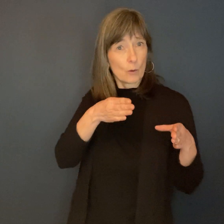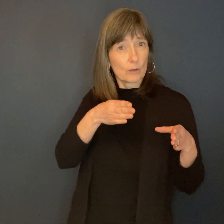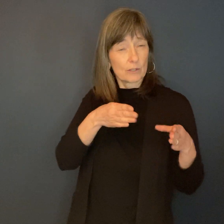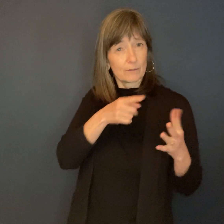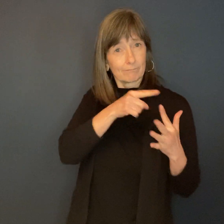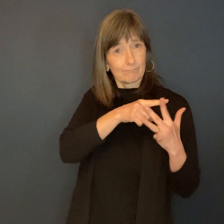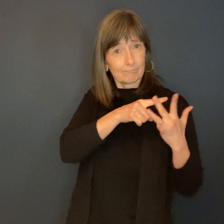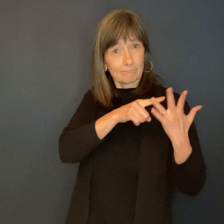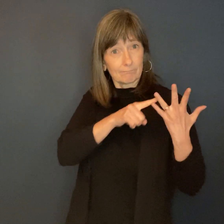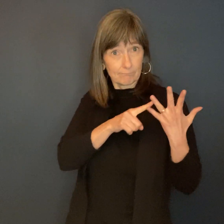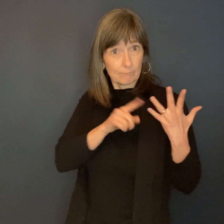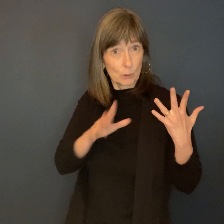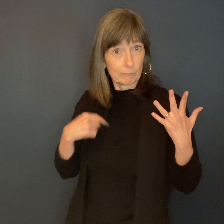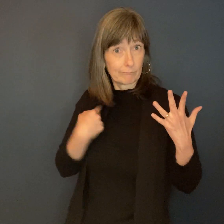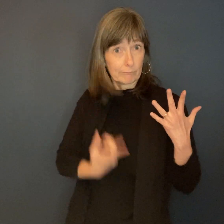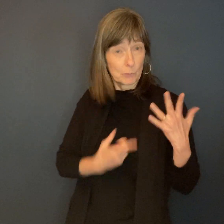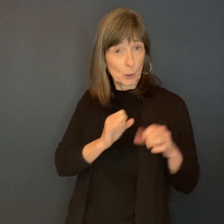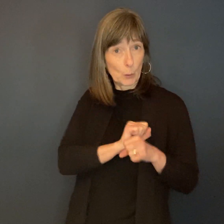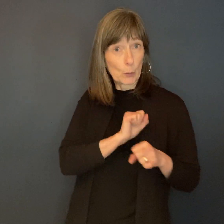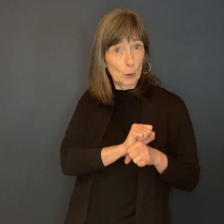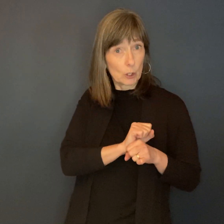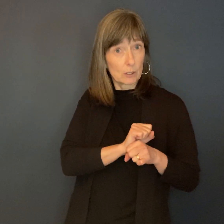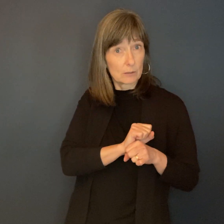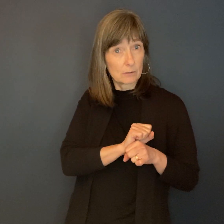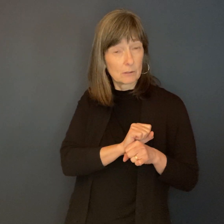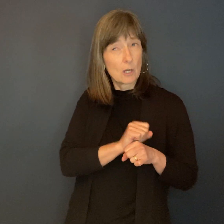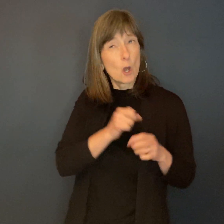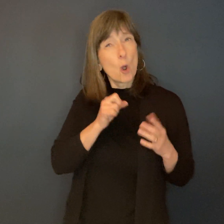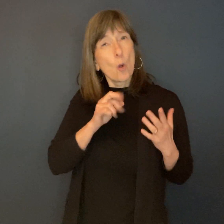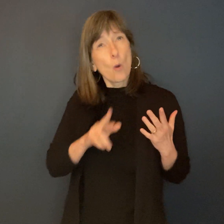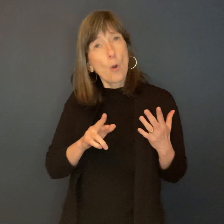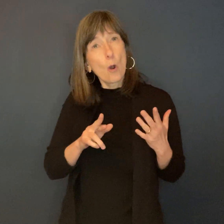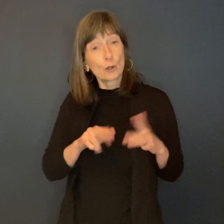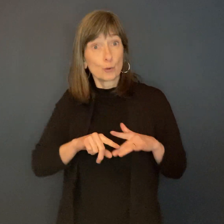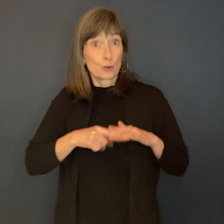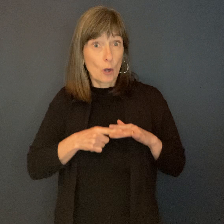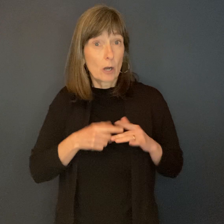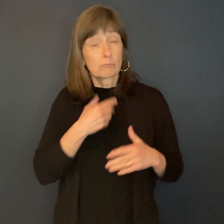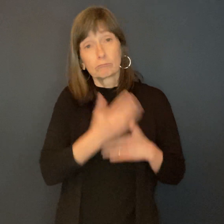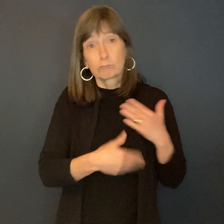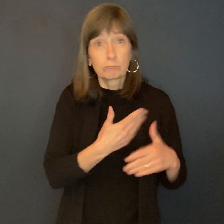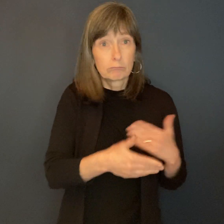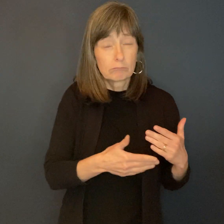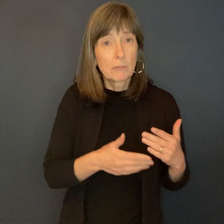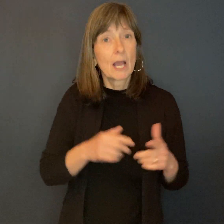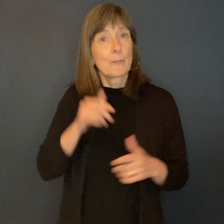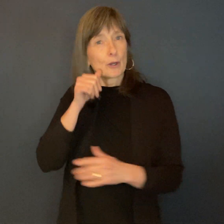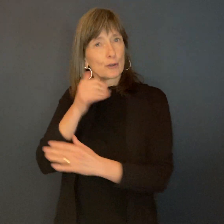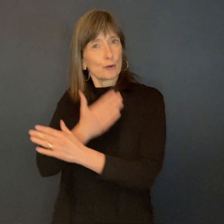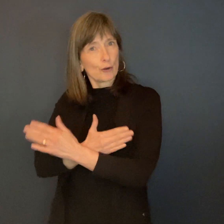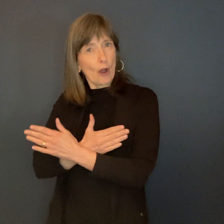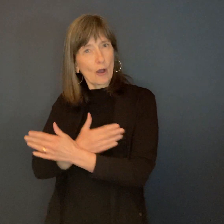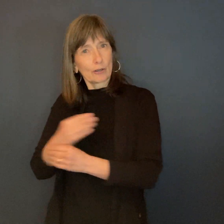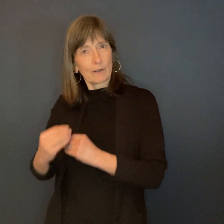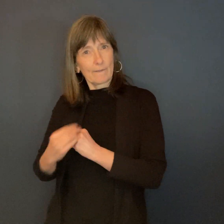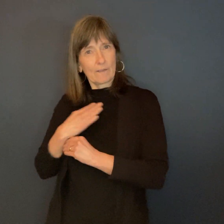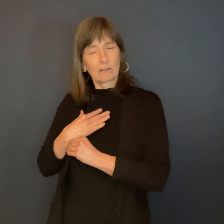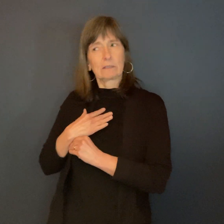it somehow sustain your involvement in the movement over the years from a parent Yes, perspective? I think